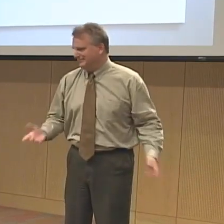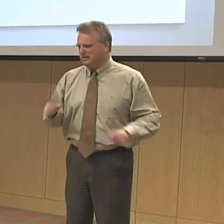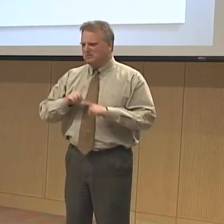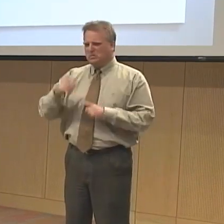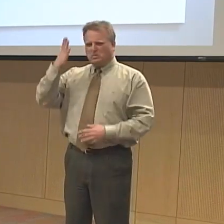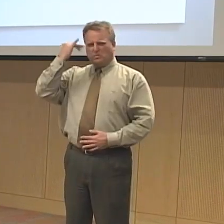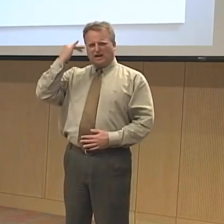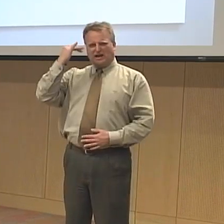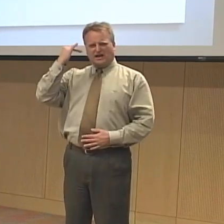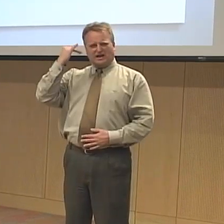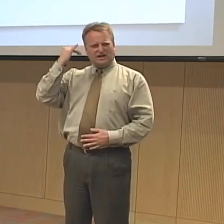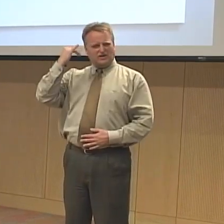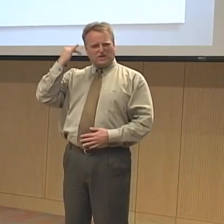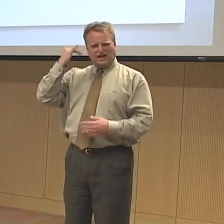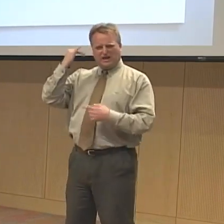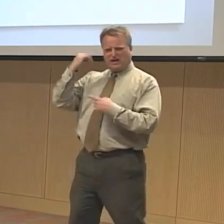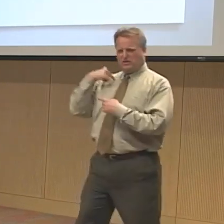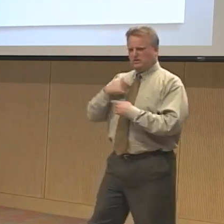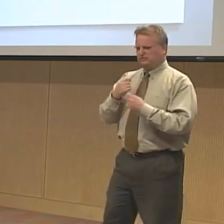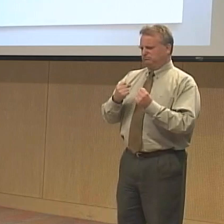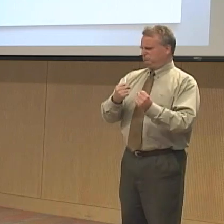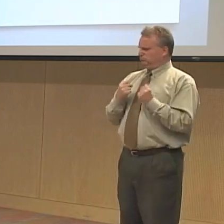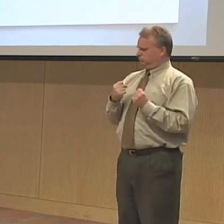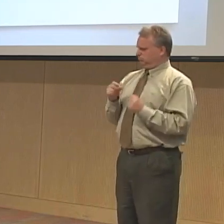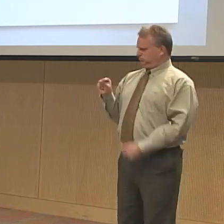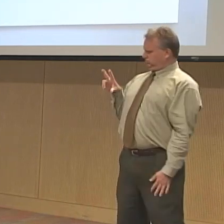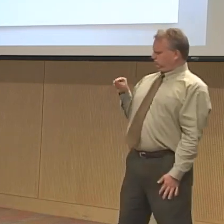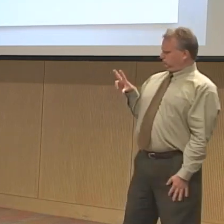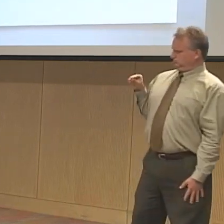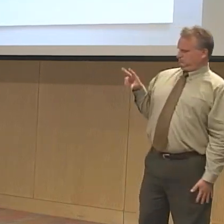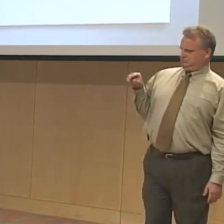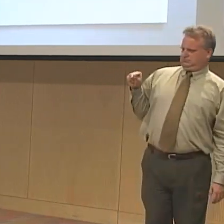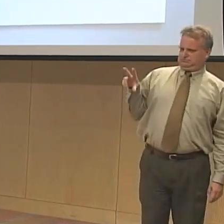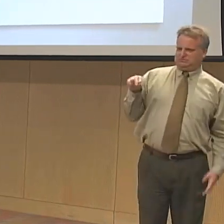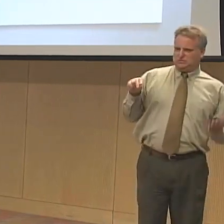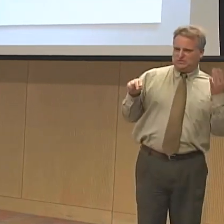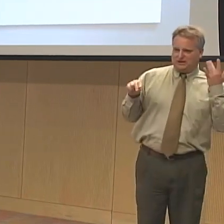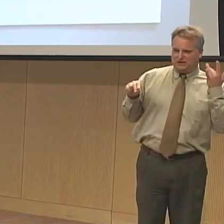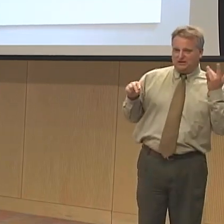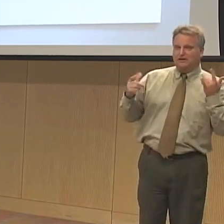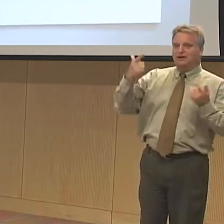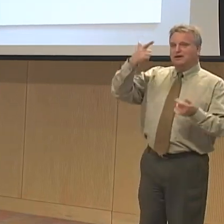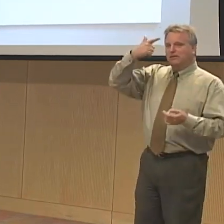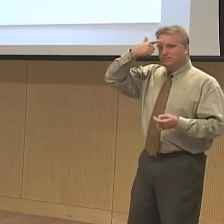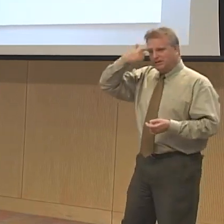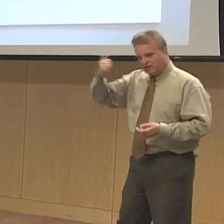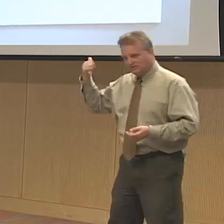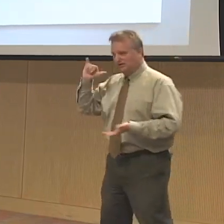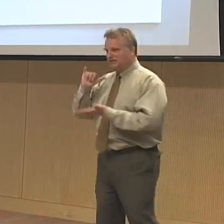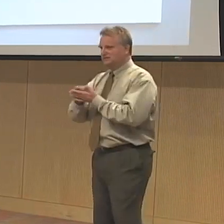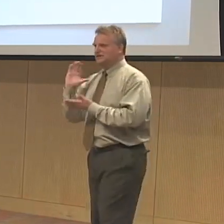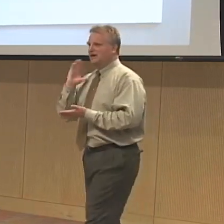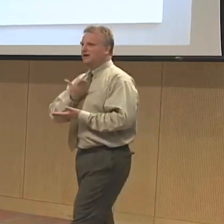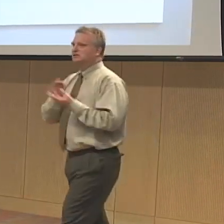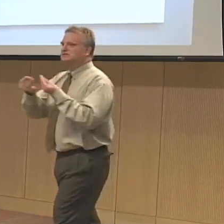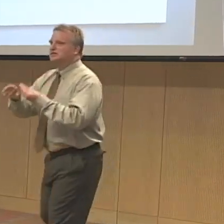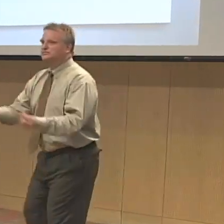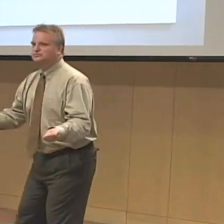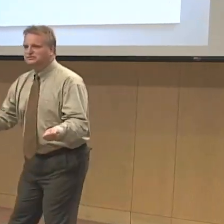So the question is, why are we so adamant against that label? And it's because of our